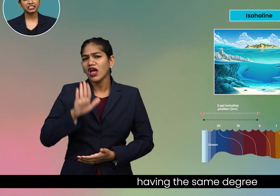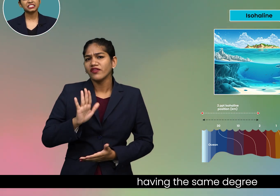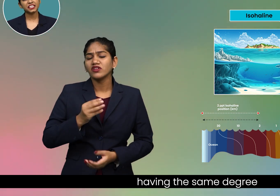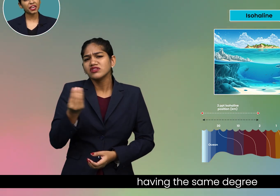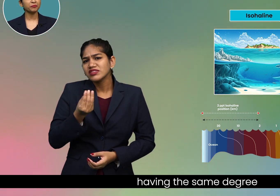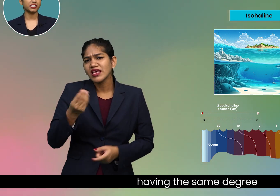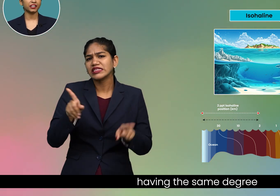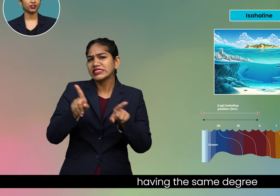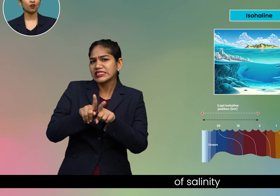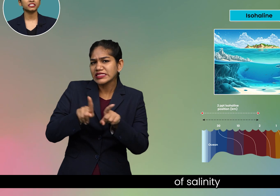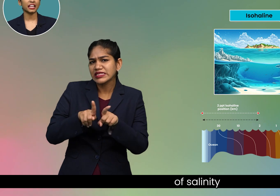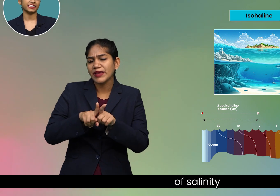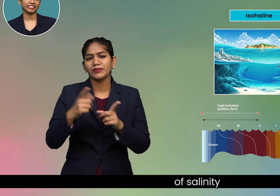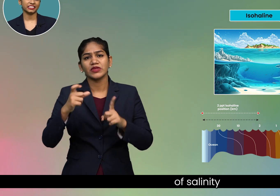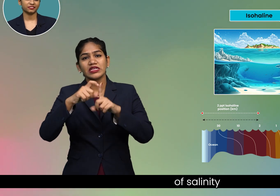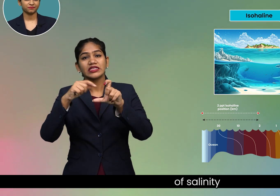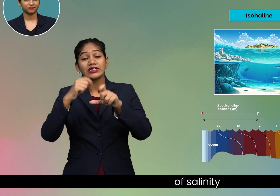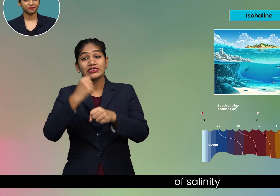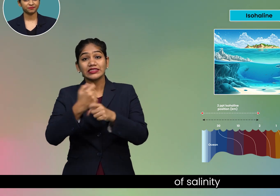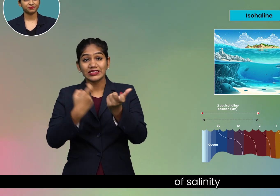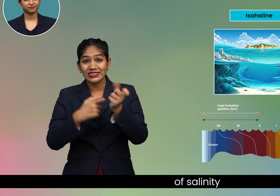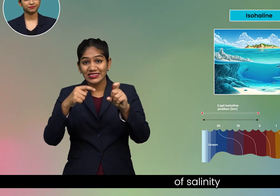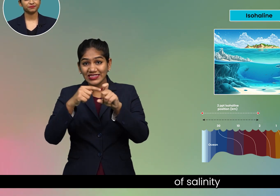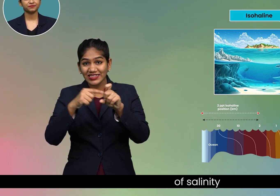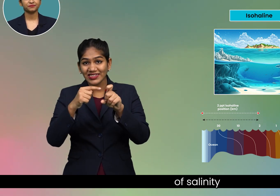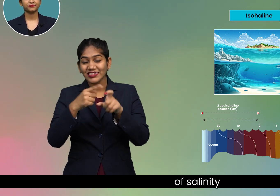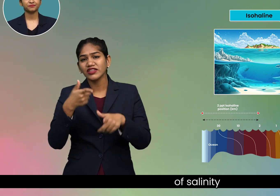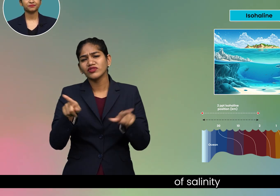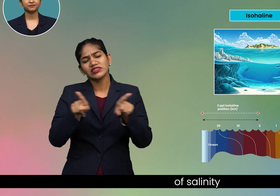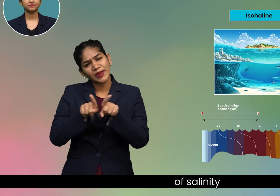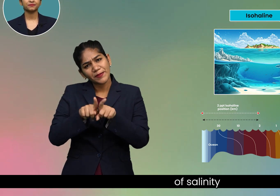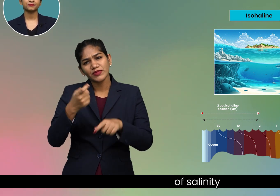having the same degree of salinity.